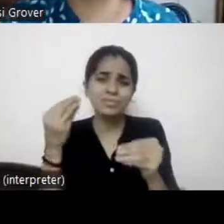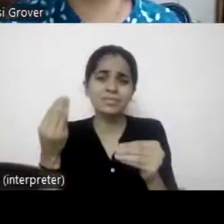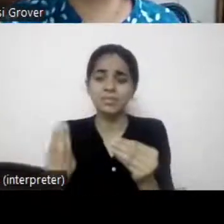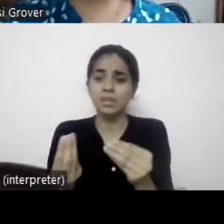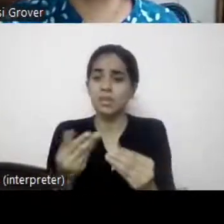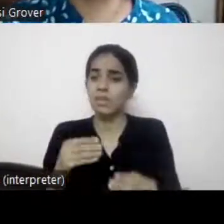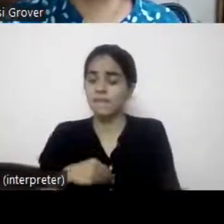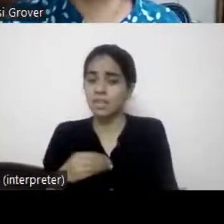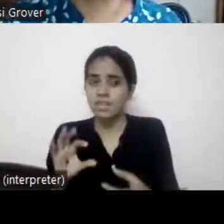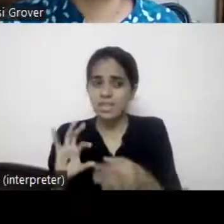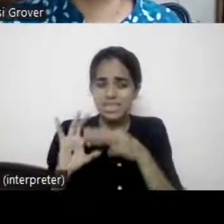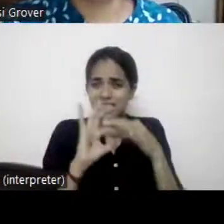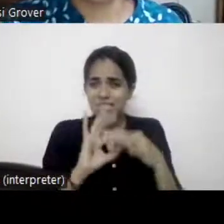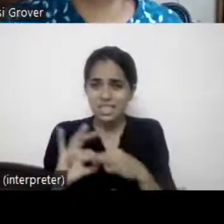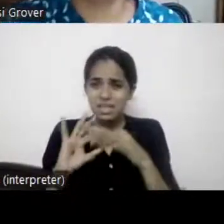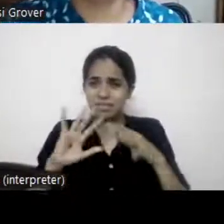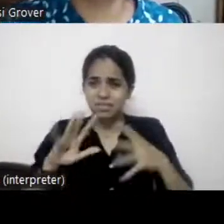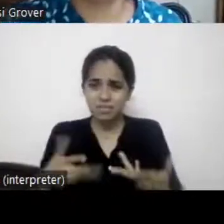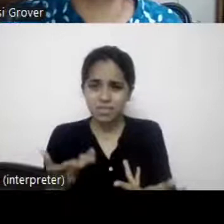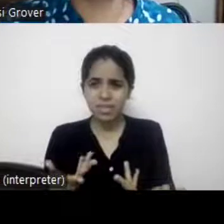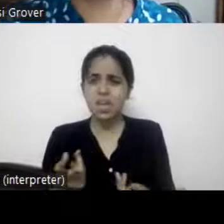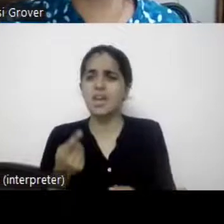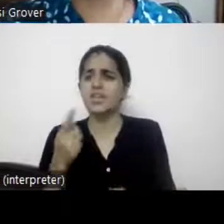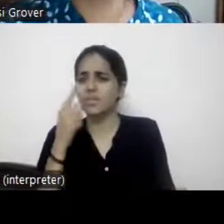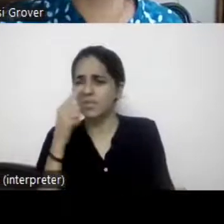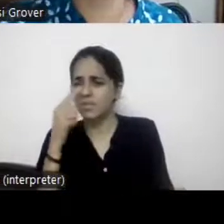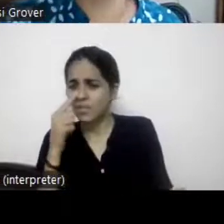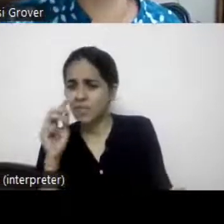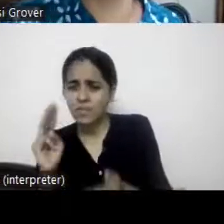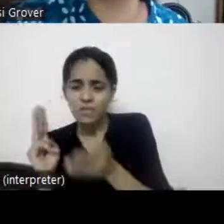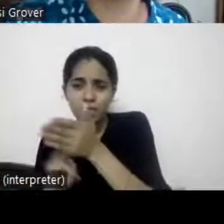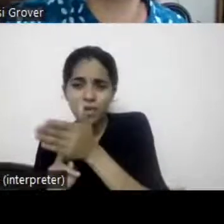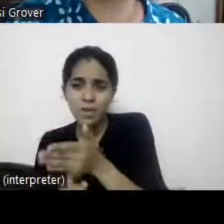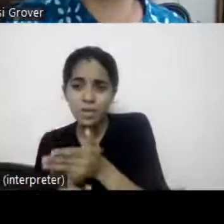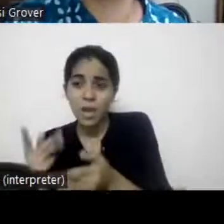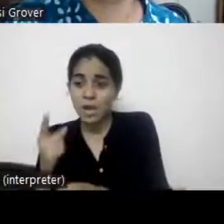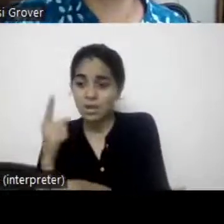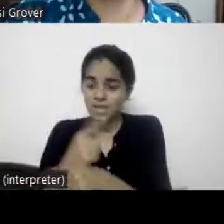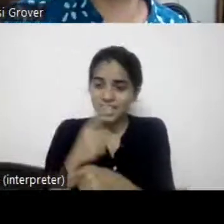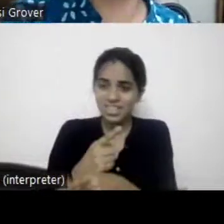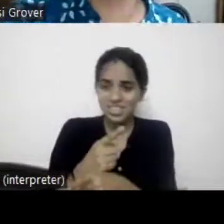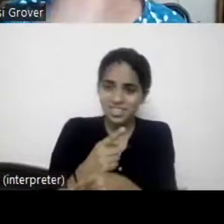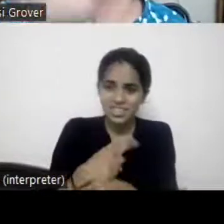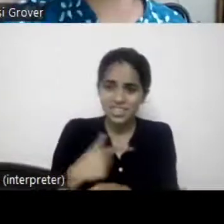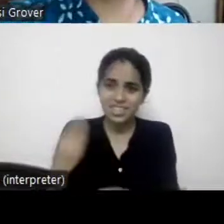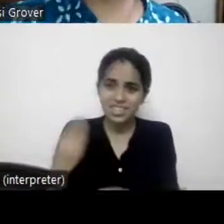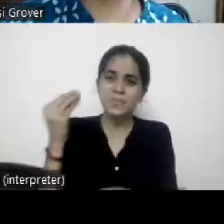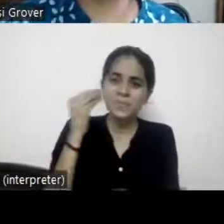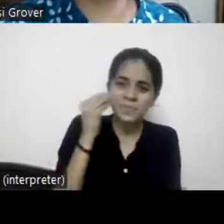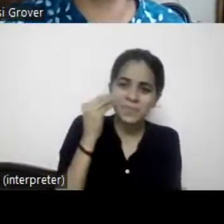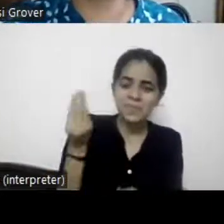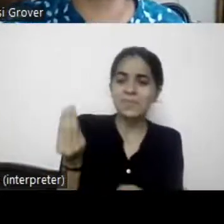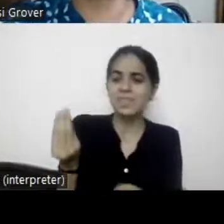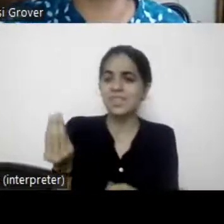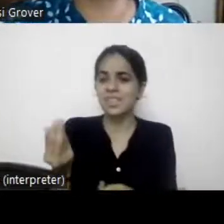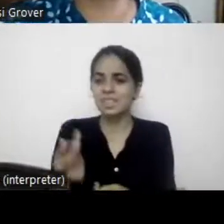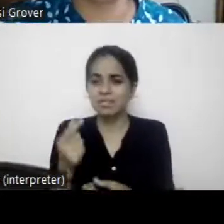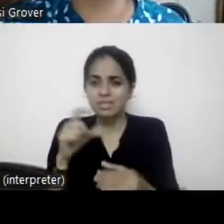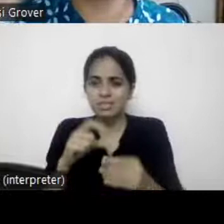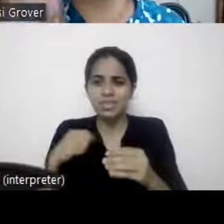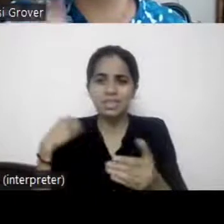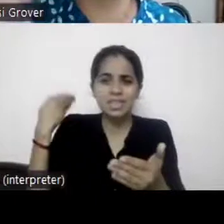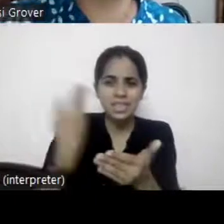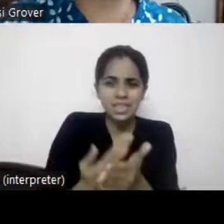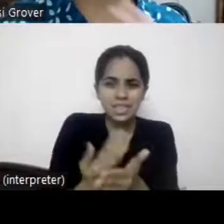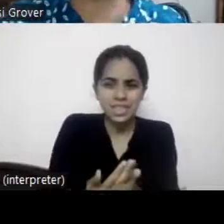could relate? She has her first kiss with her teacher, and therefore creates a whole lot of issues